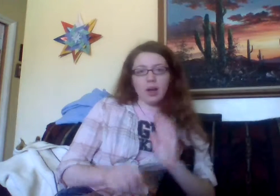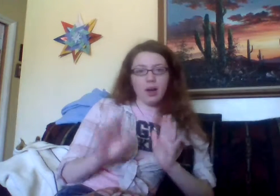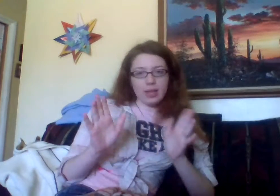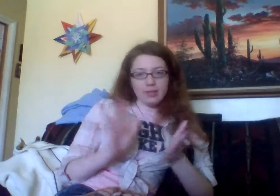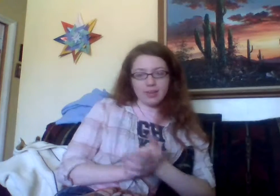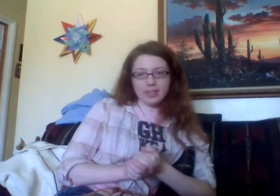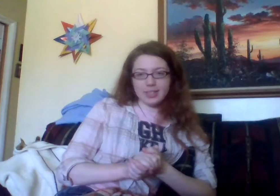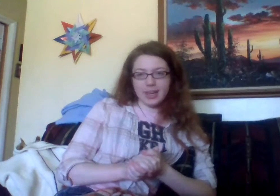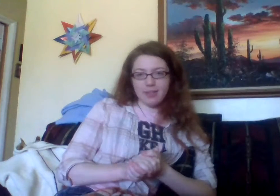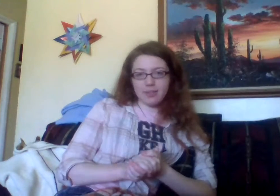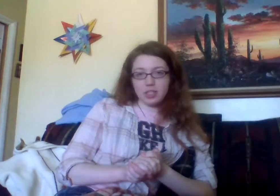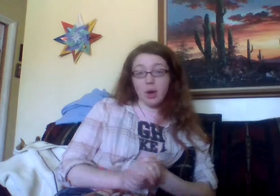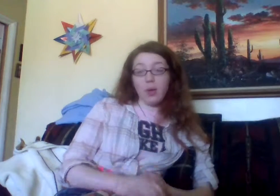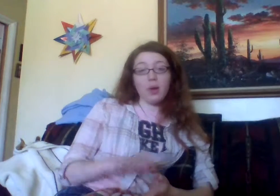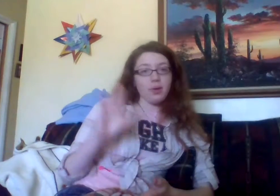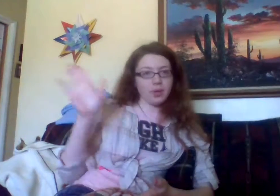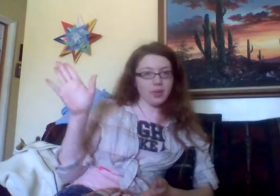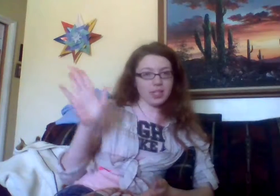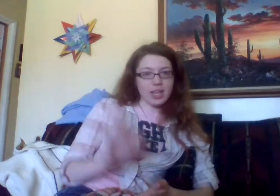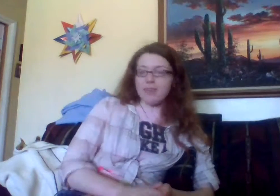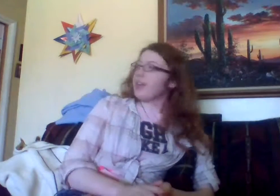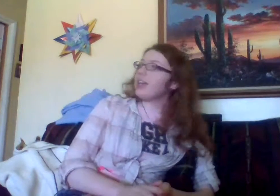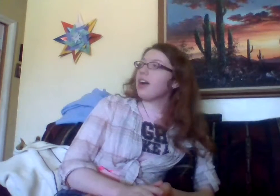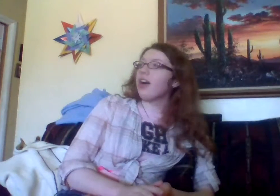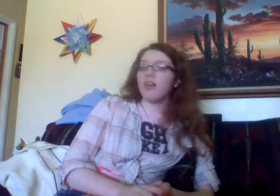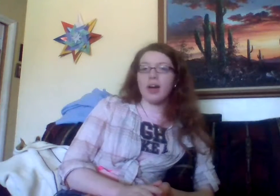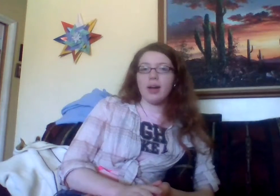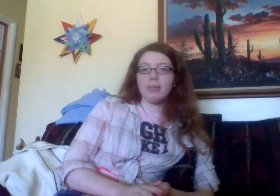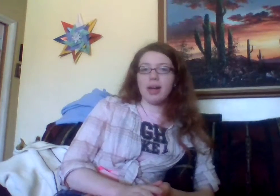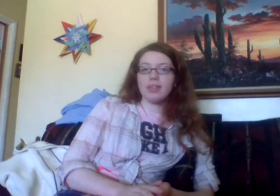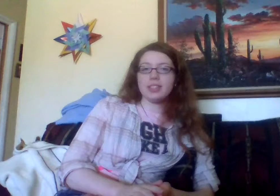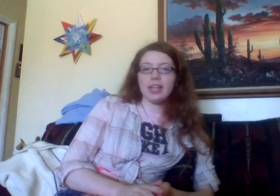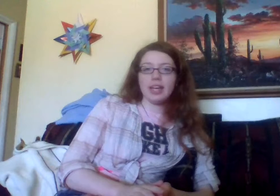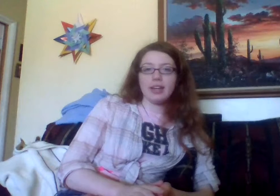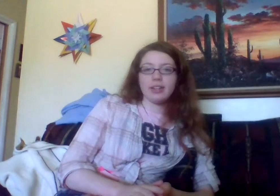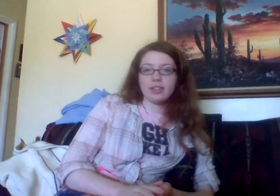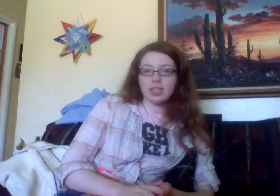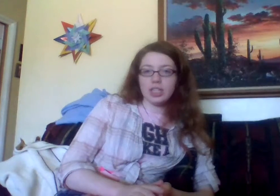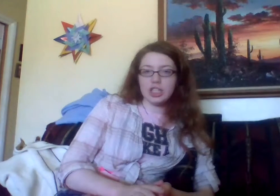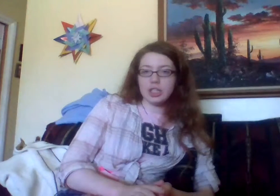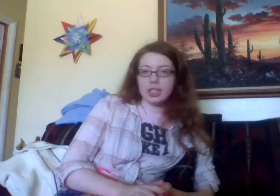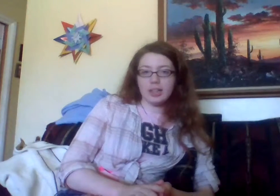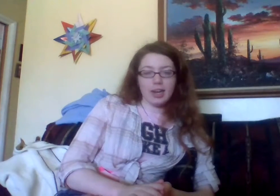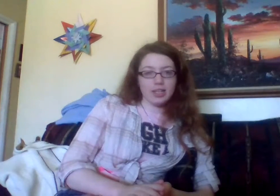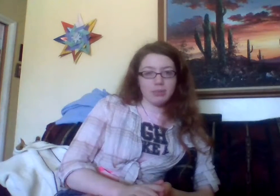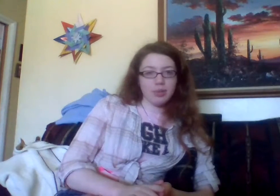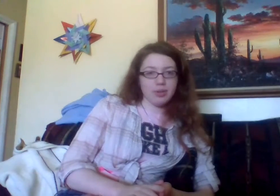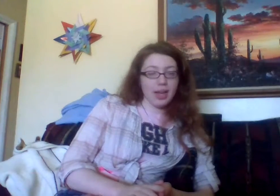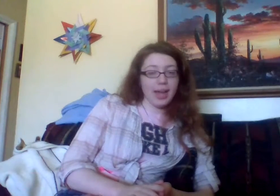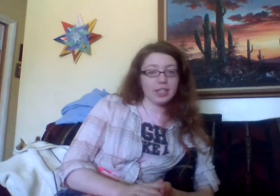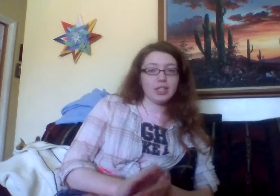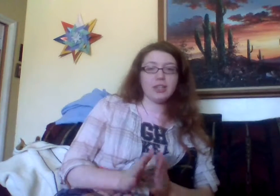All that fun stuff. So, rewatch that video. I would say to see a lot of this put into action.